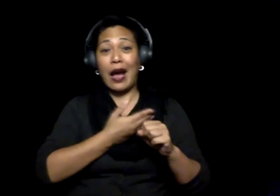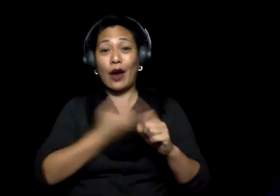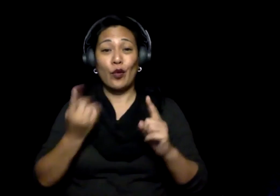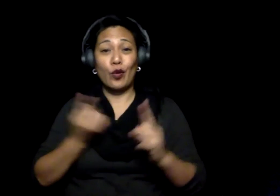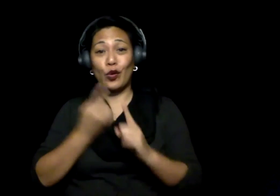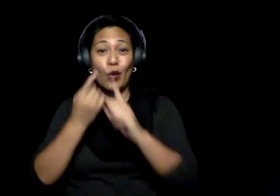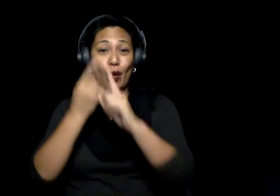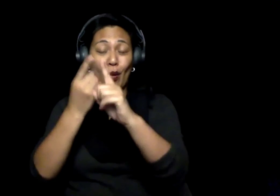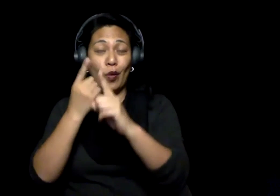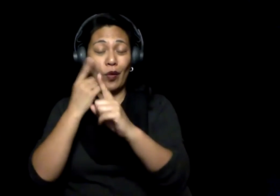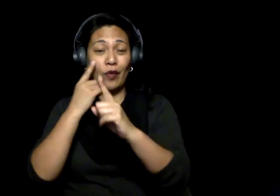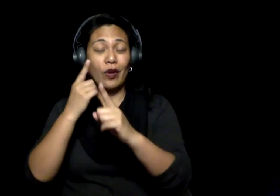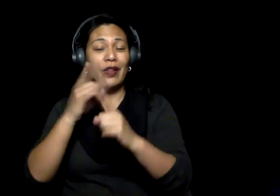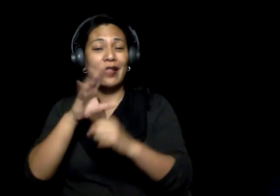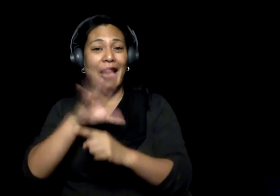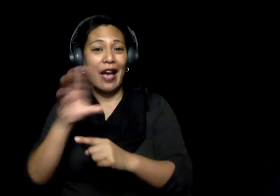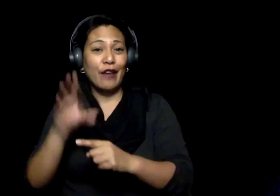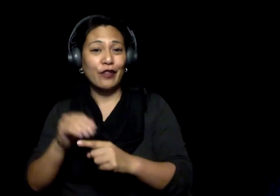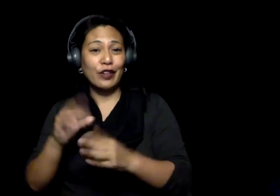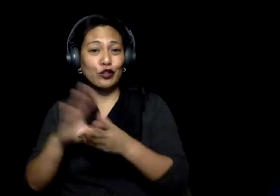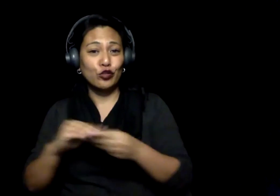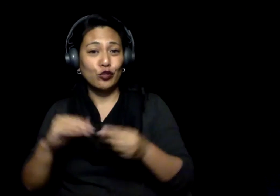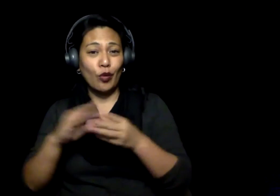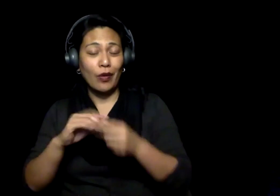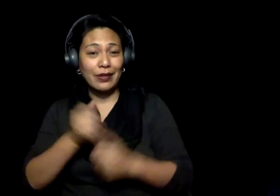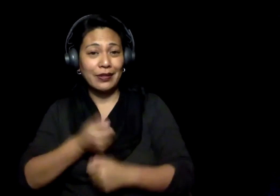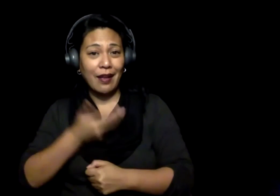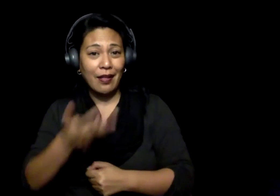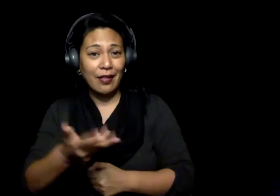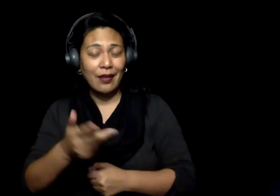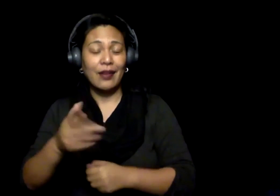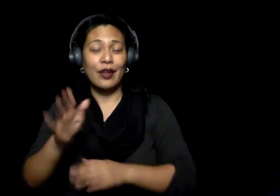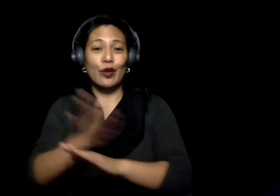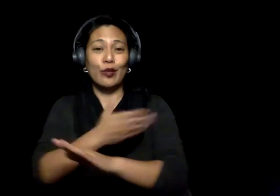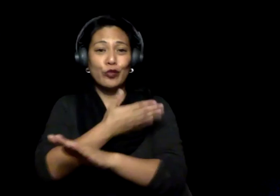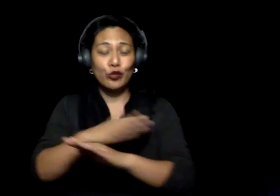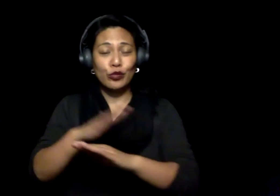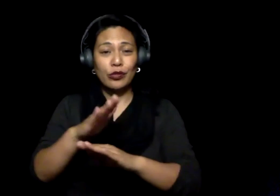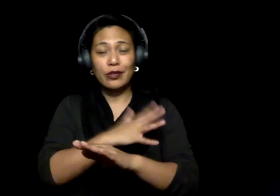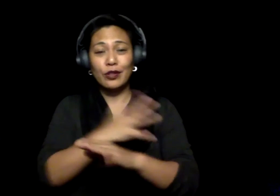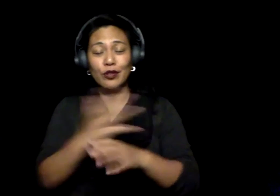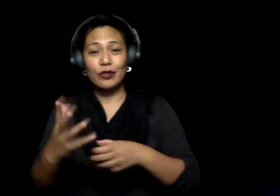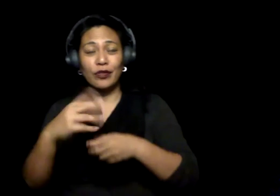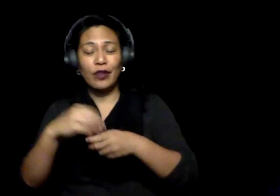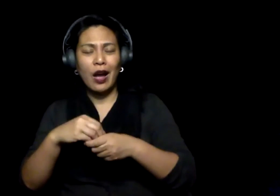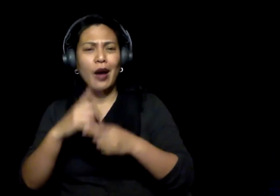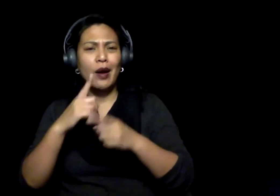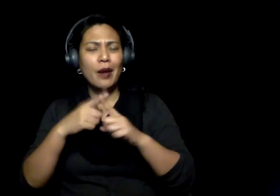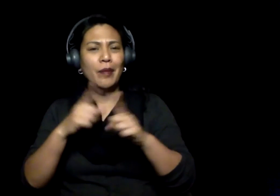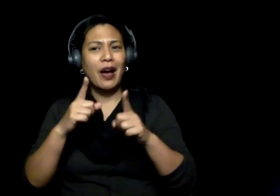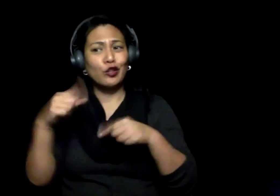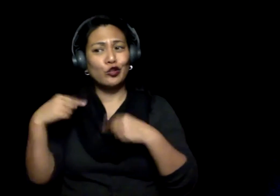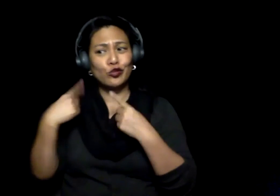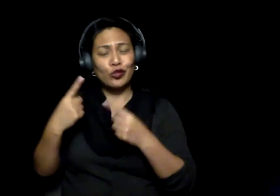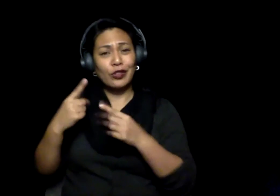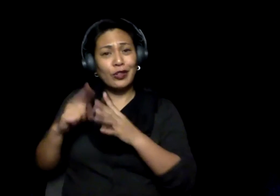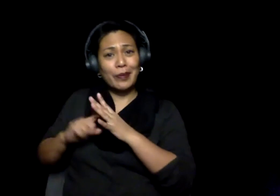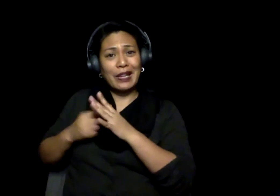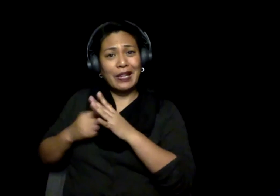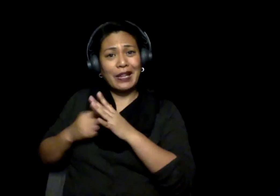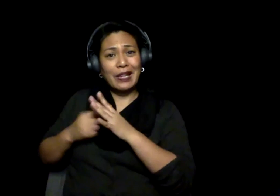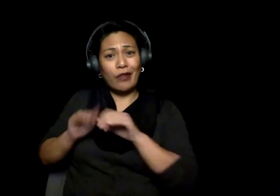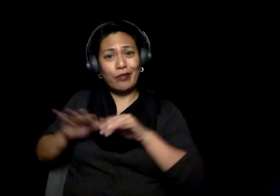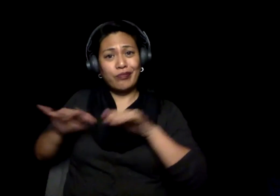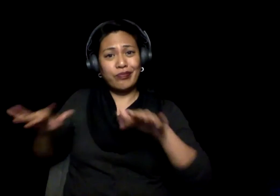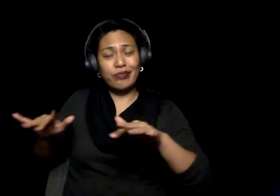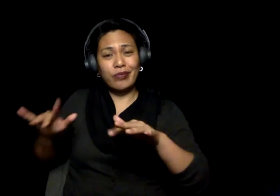the African storytelling and music, which I was able to explore during this COVID-19. And it